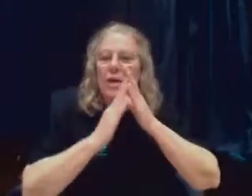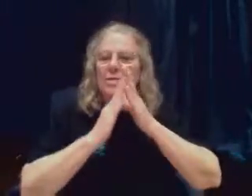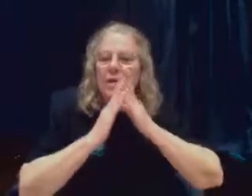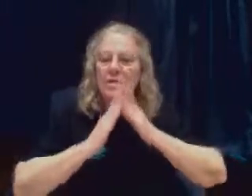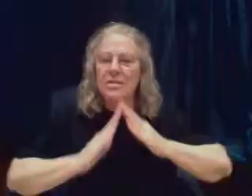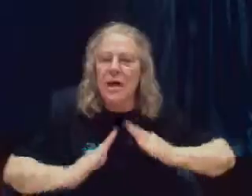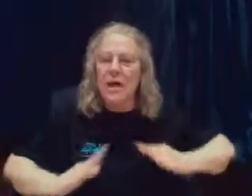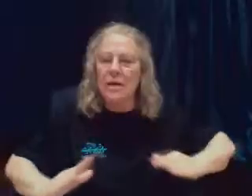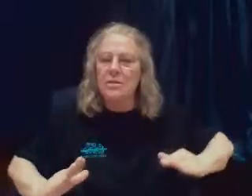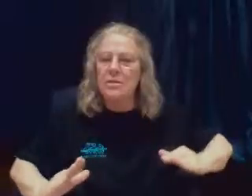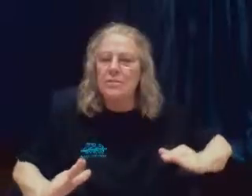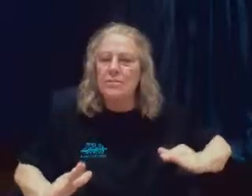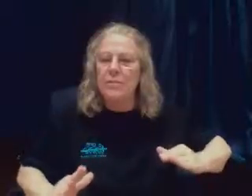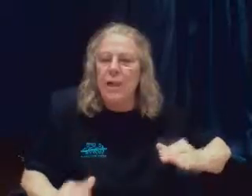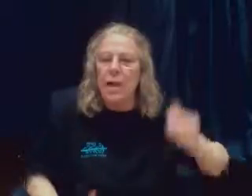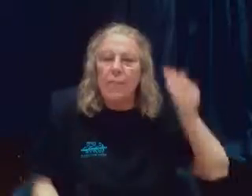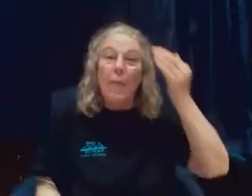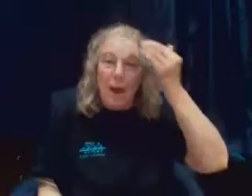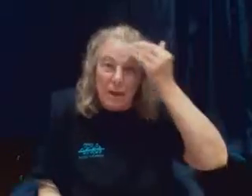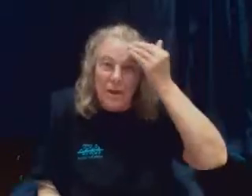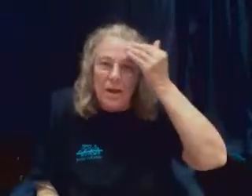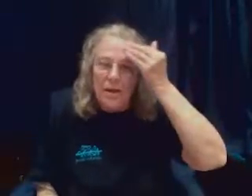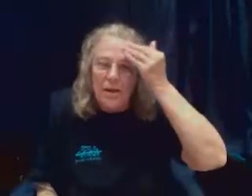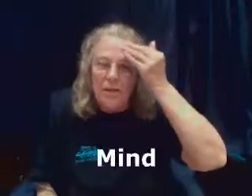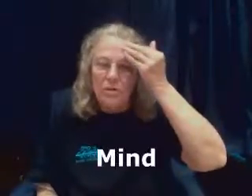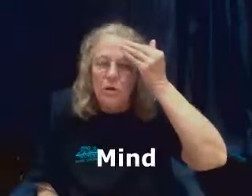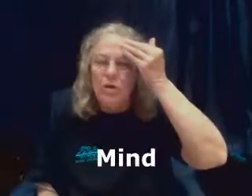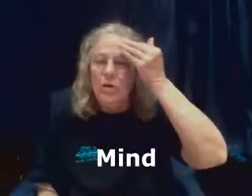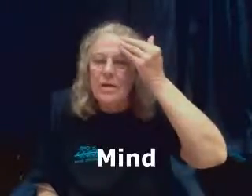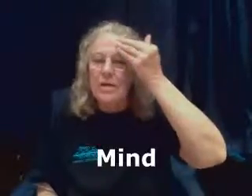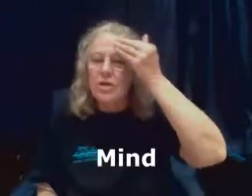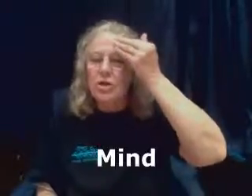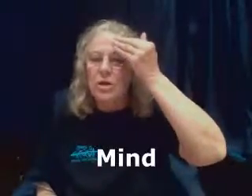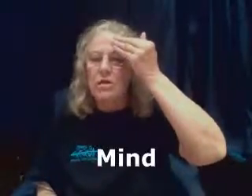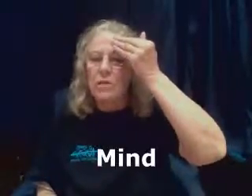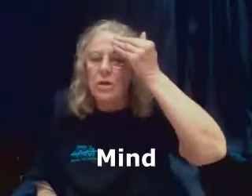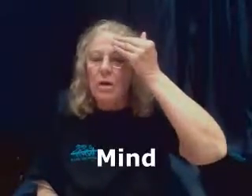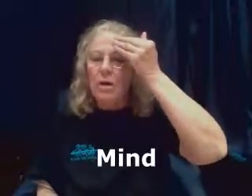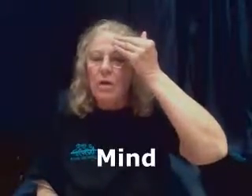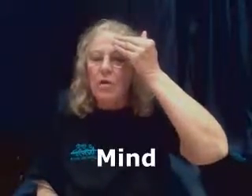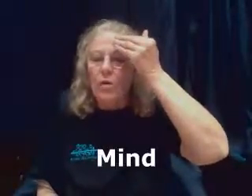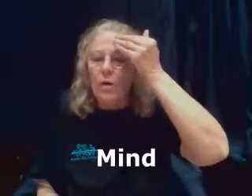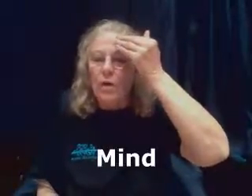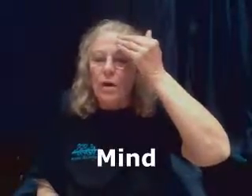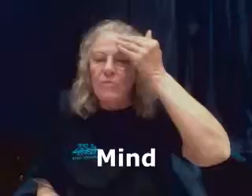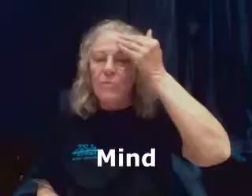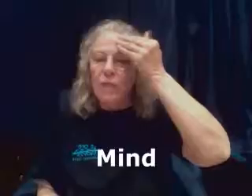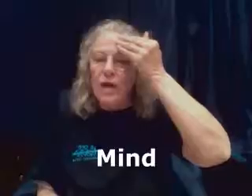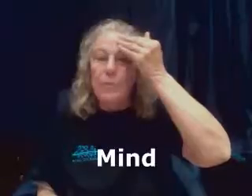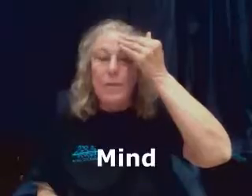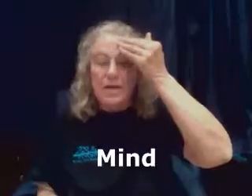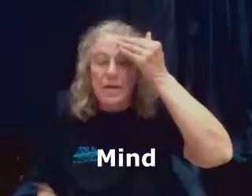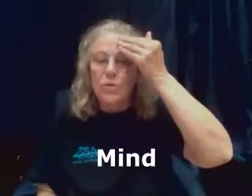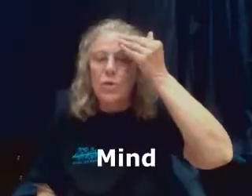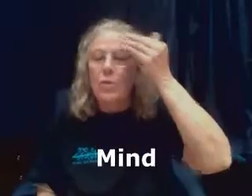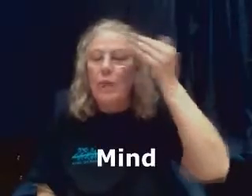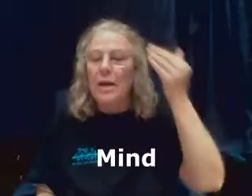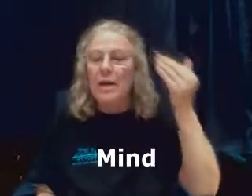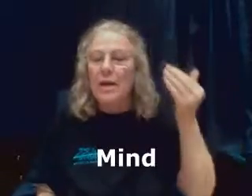say silence. Mind, and again, you're going to be touching your forehead because that's where your mind